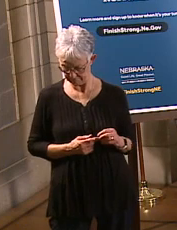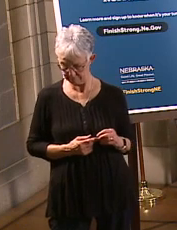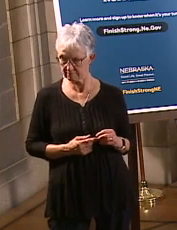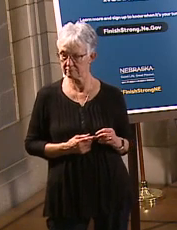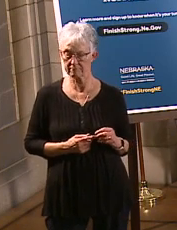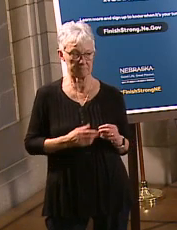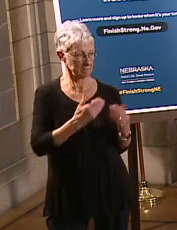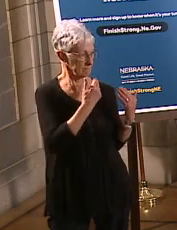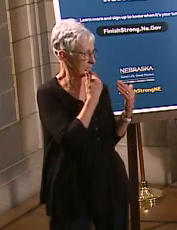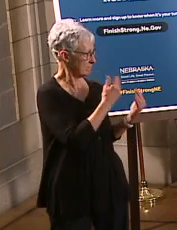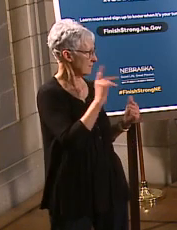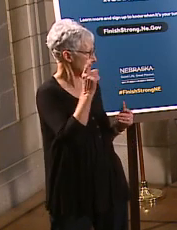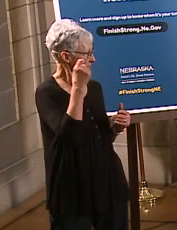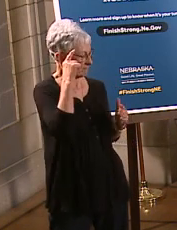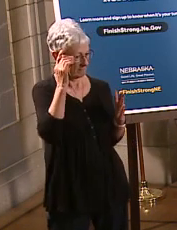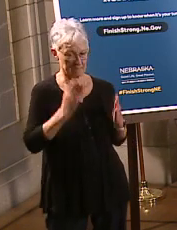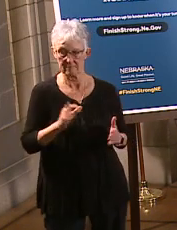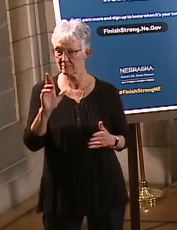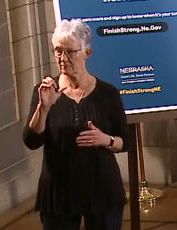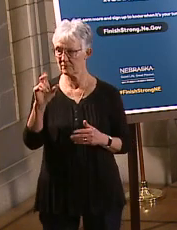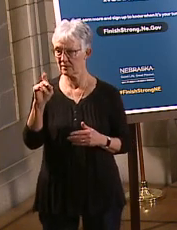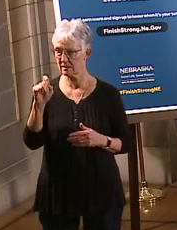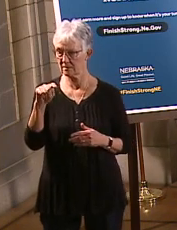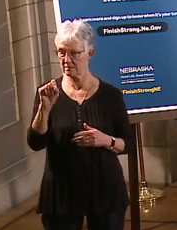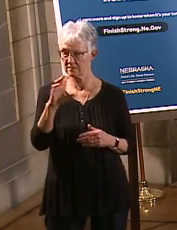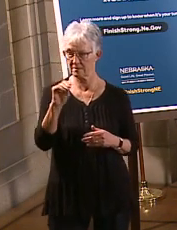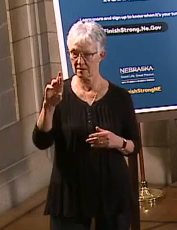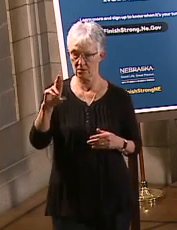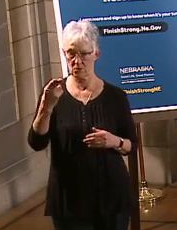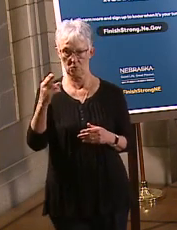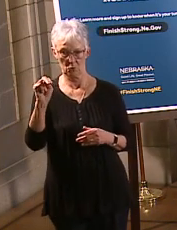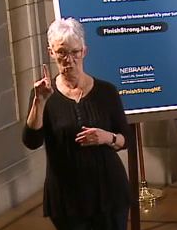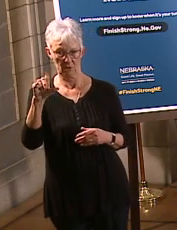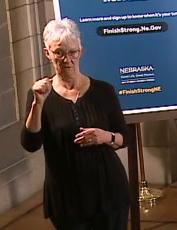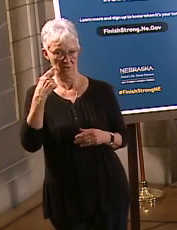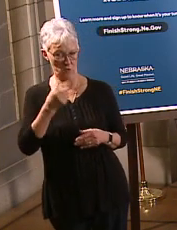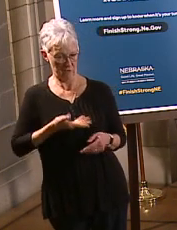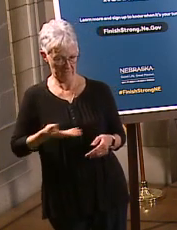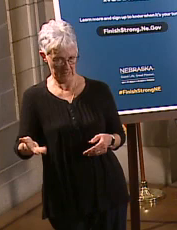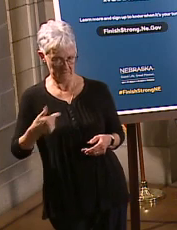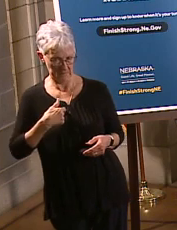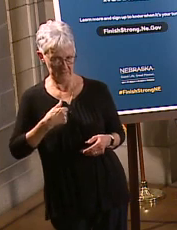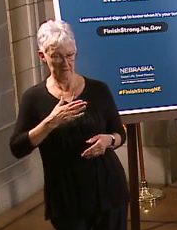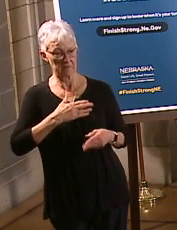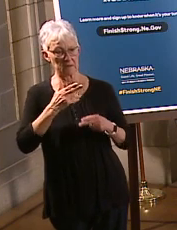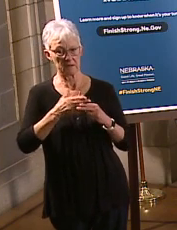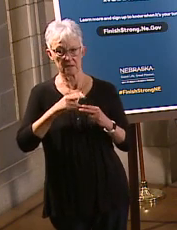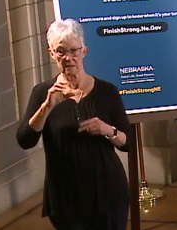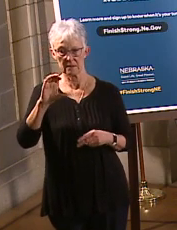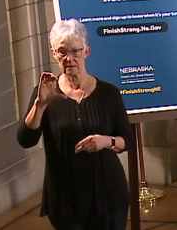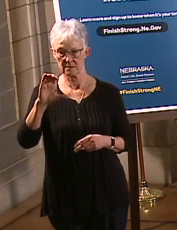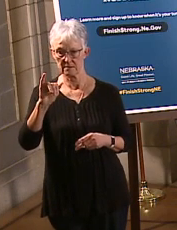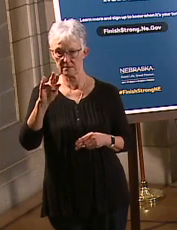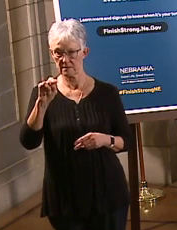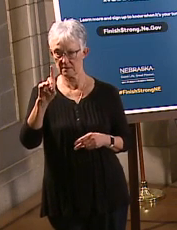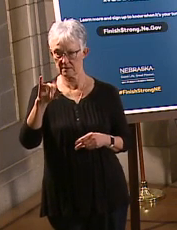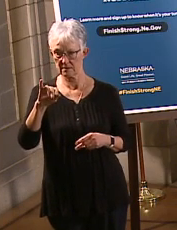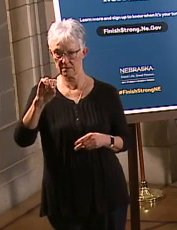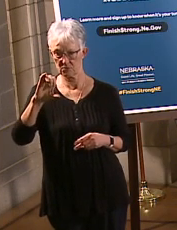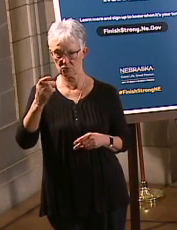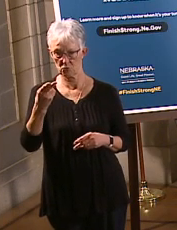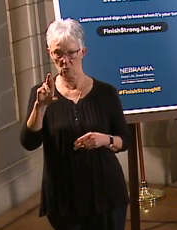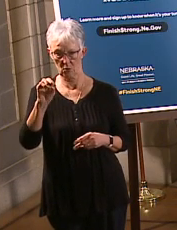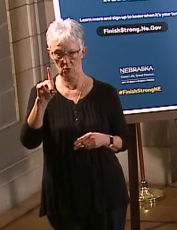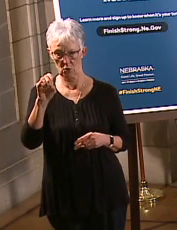Thank you, Governor Ricketts and Rhonda, for inviting me to share. My name is Cindy Schroeder. I'm the Fleet Data Manager at Aurora